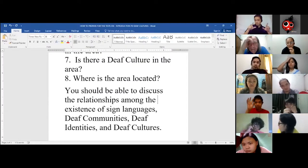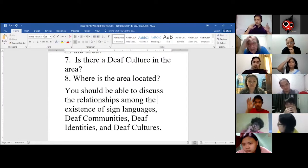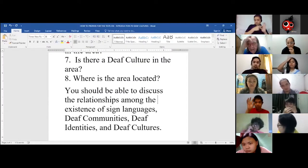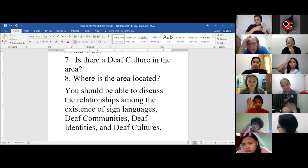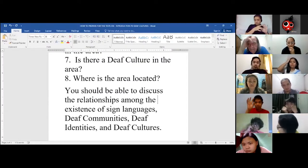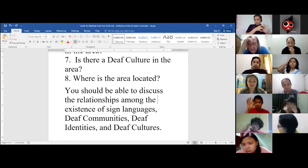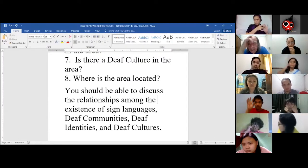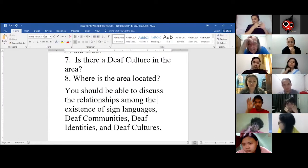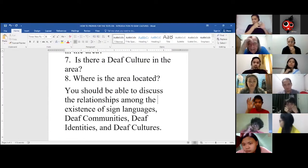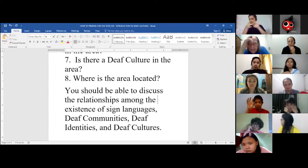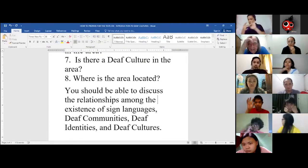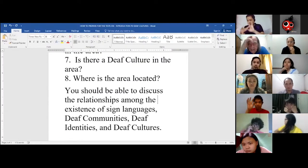Maybe, but not necessarily.